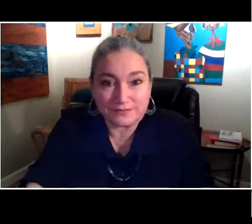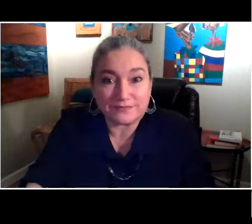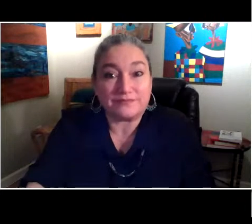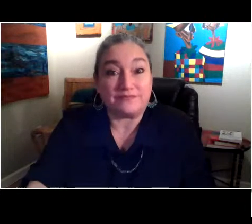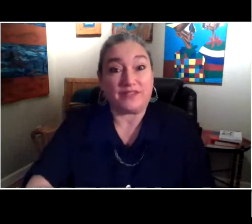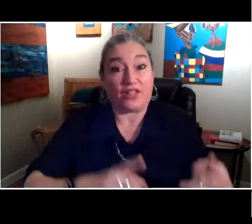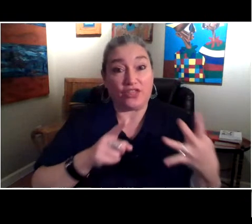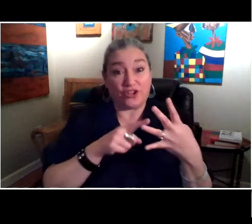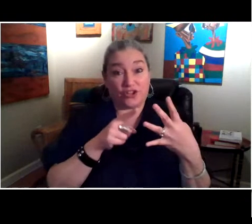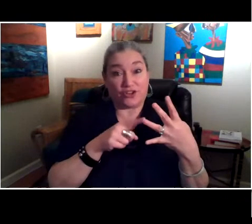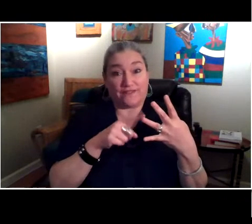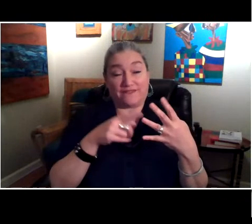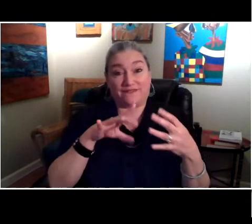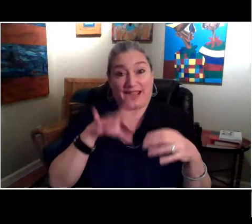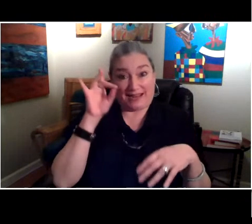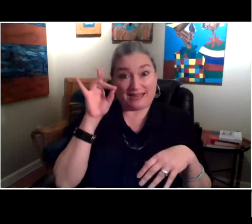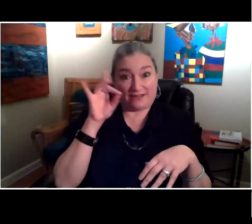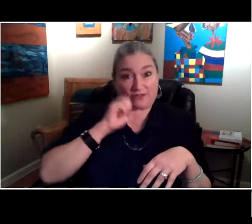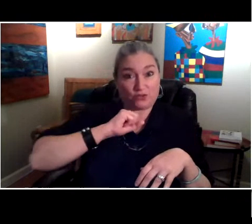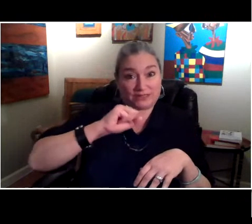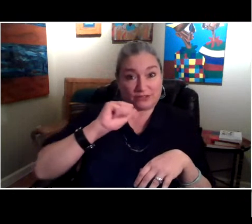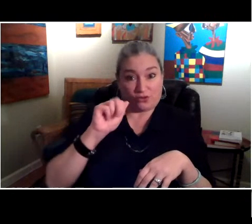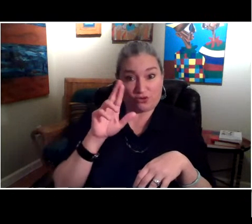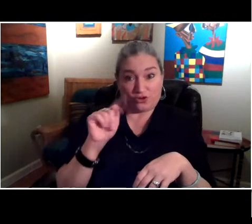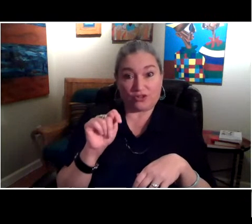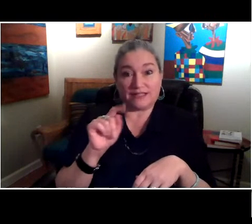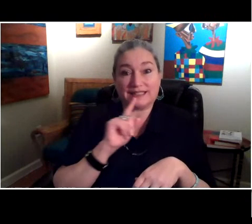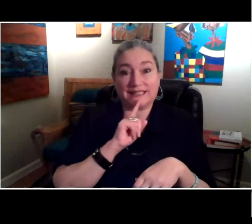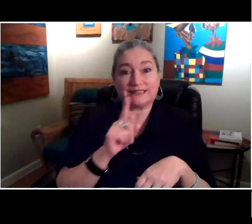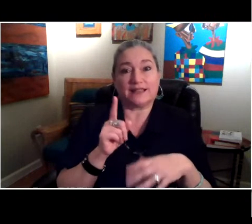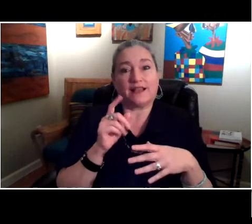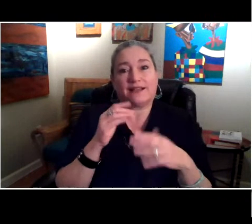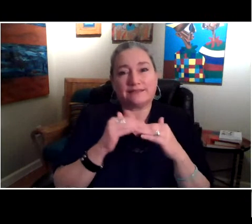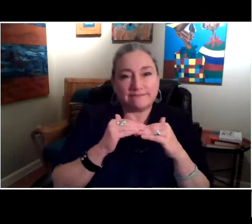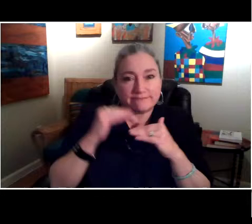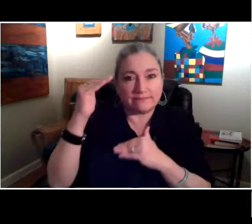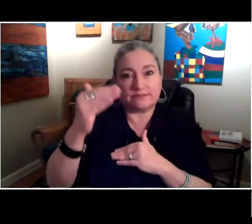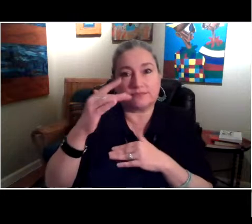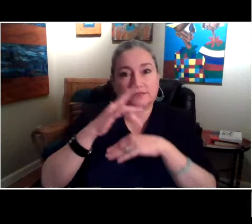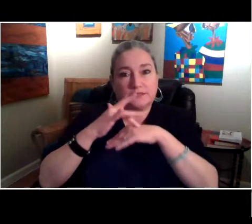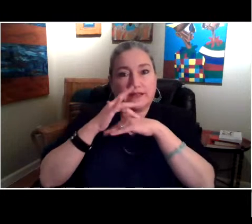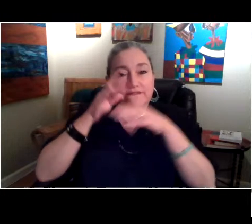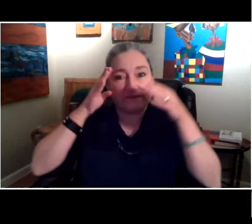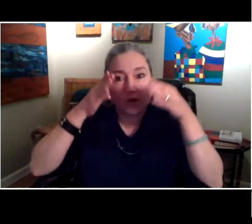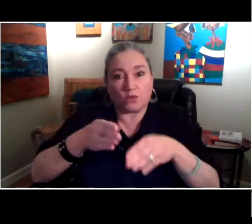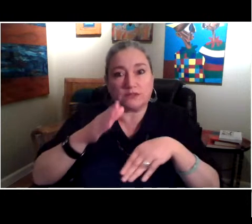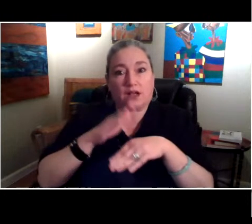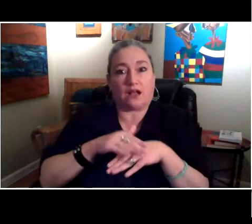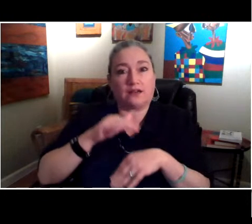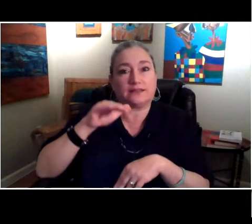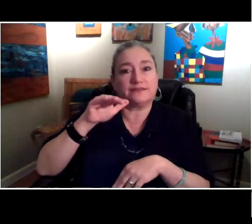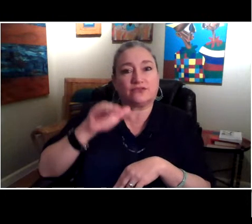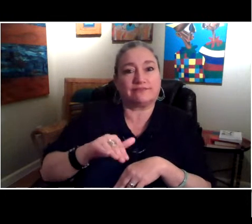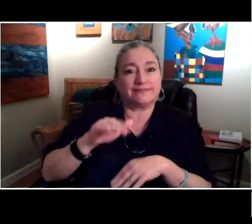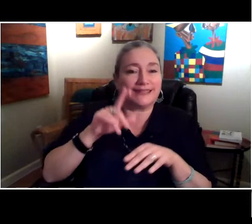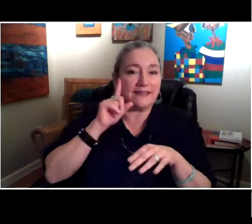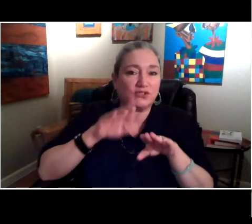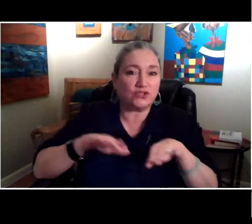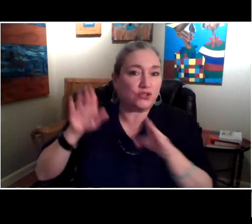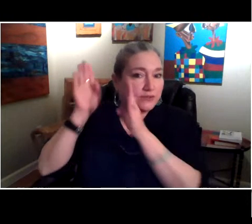findings through art as research and research as art. The third finding with resistance art